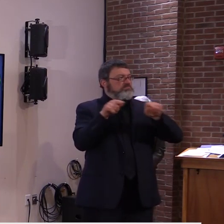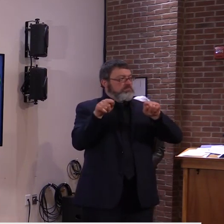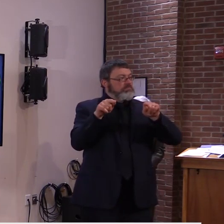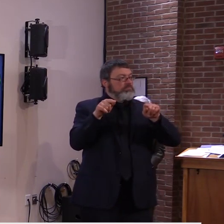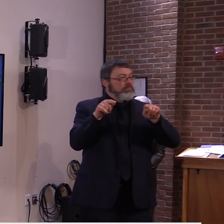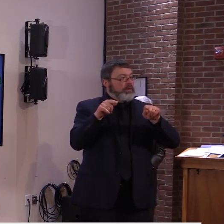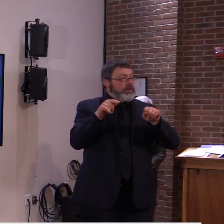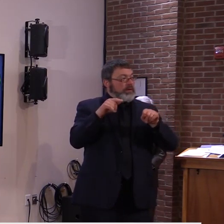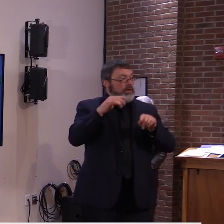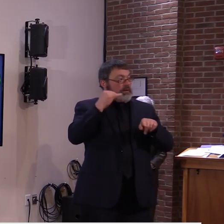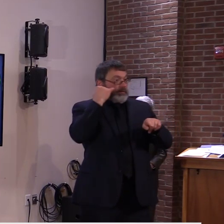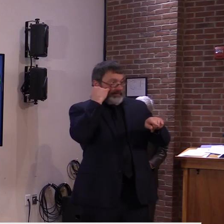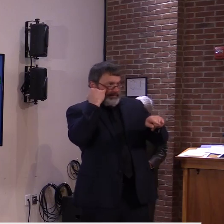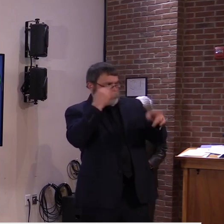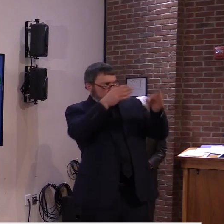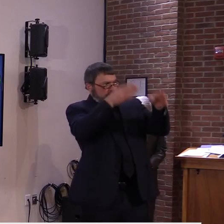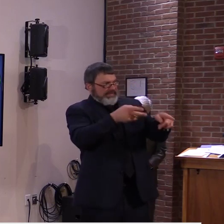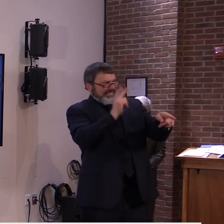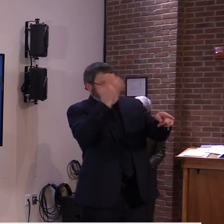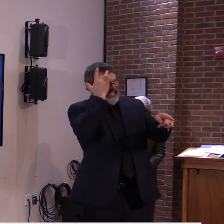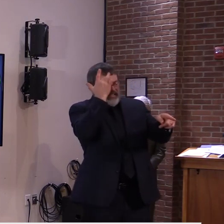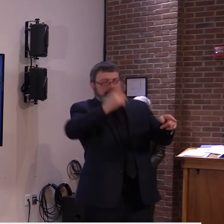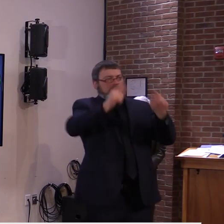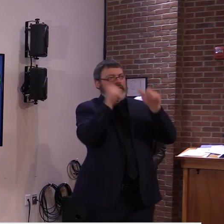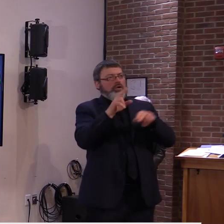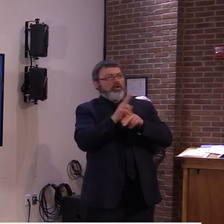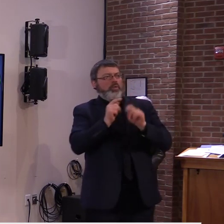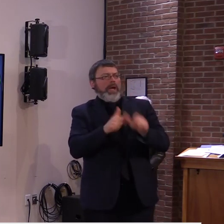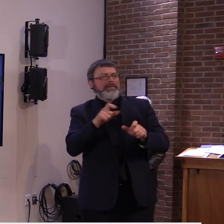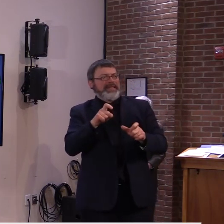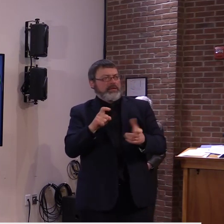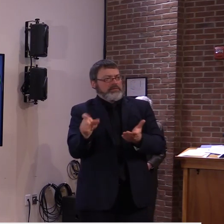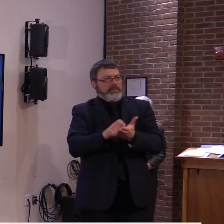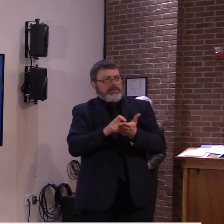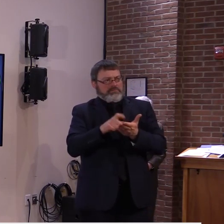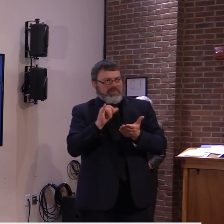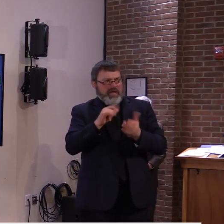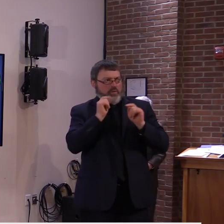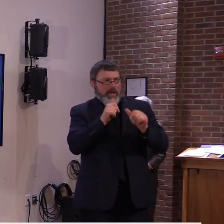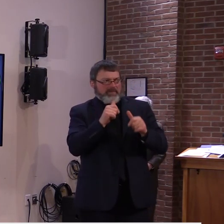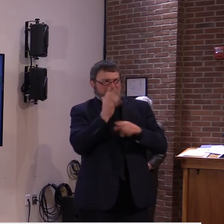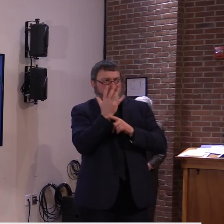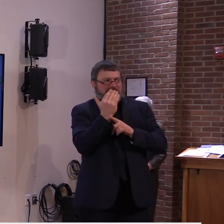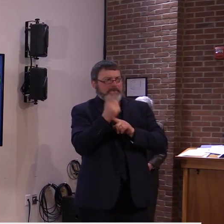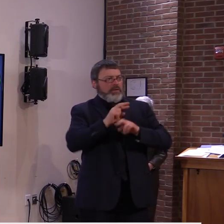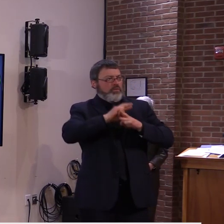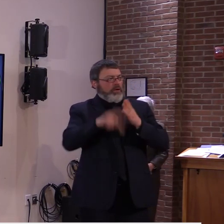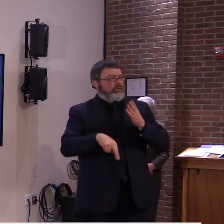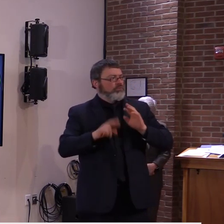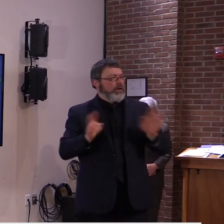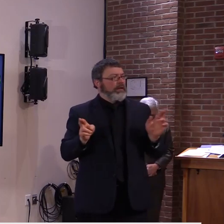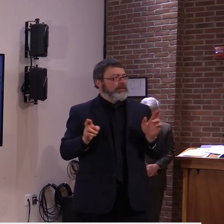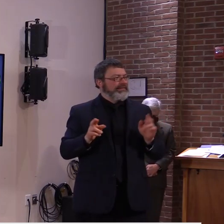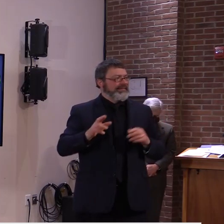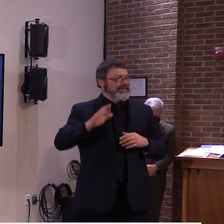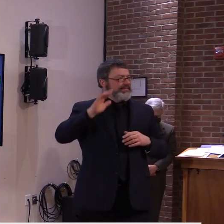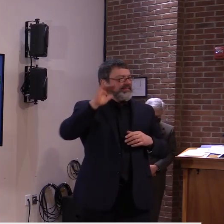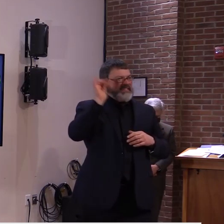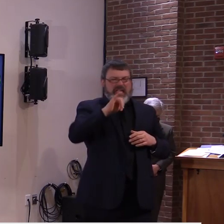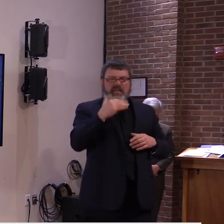staff person. These recommendations are completely in line with everything we've been saying about PCR and antigen